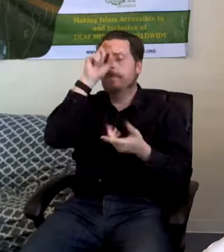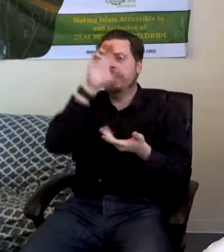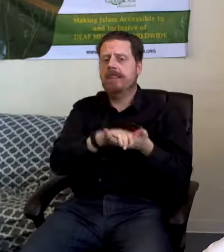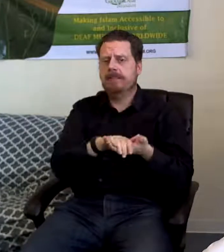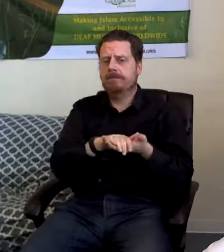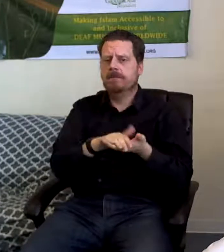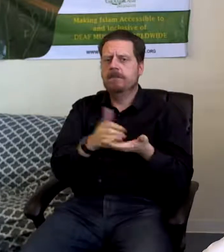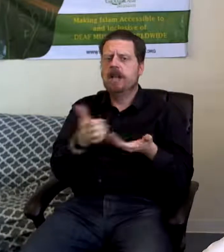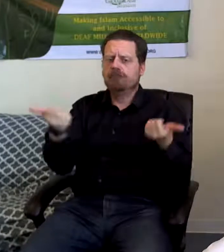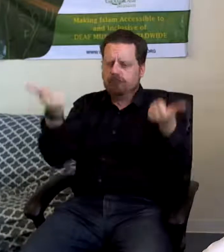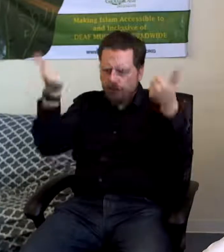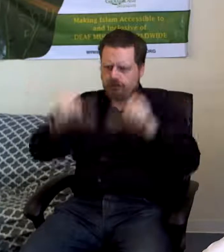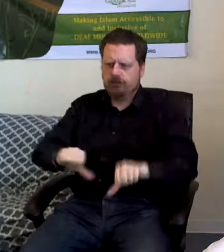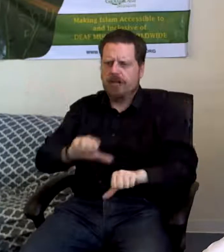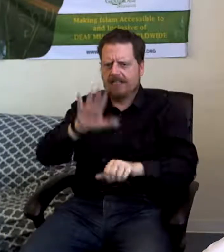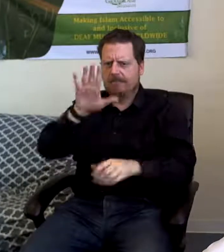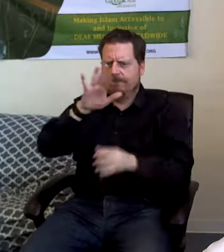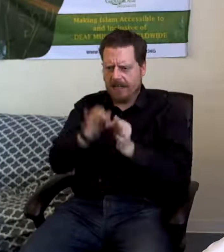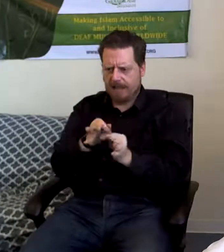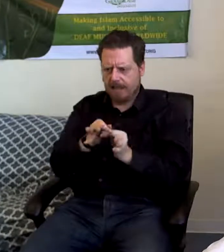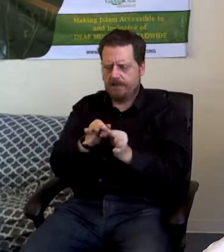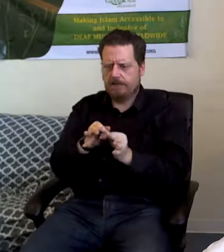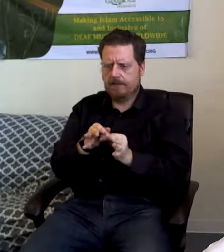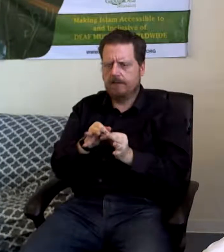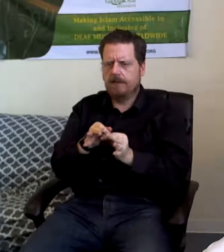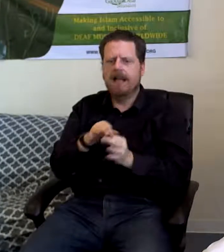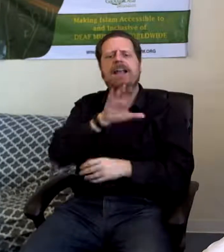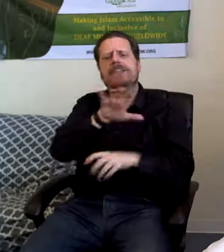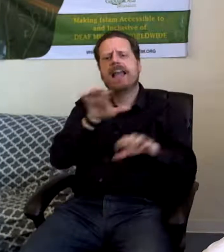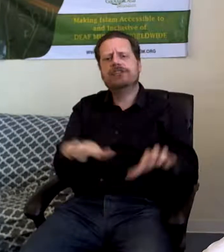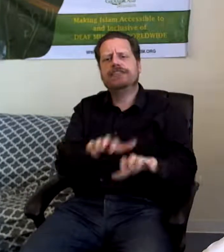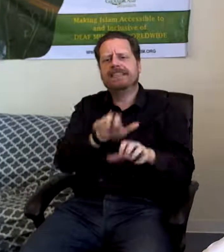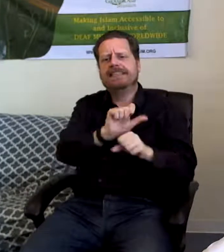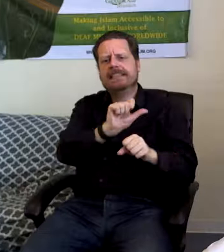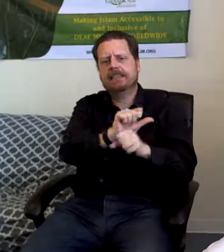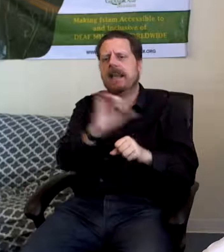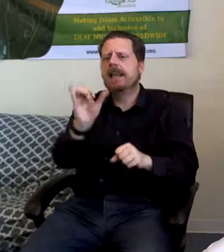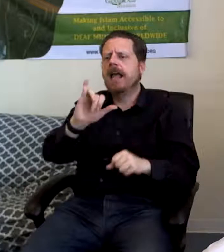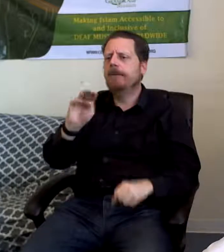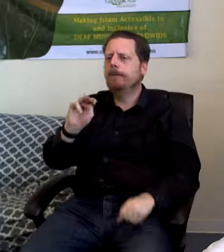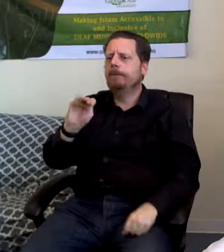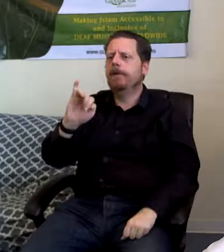rejected faith, their deeds are like a mirage.